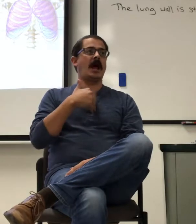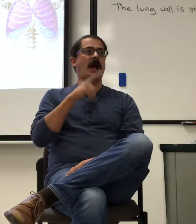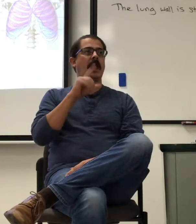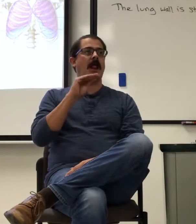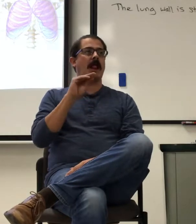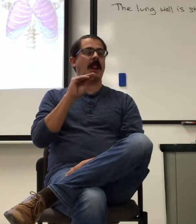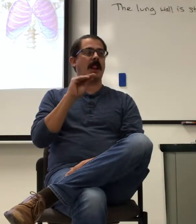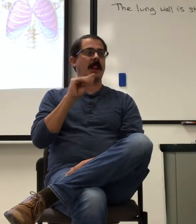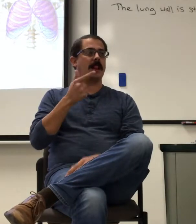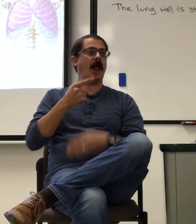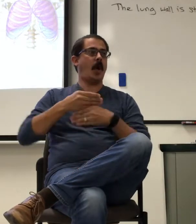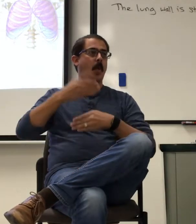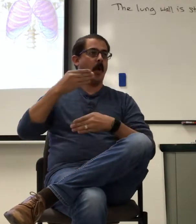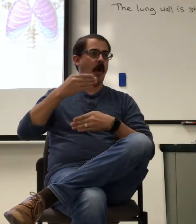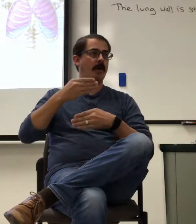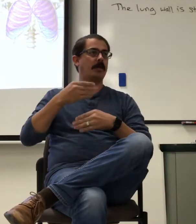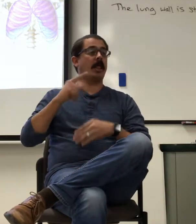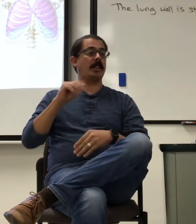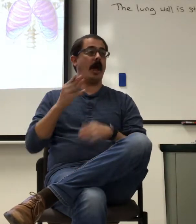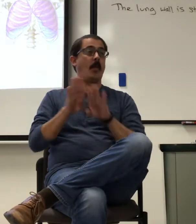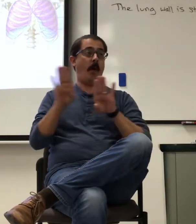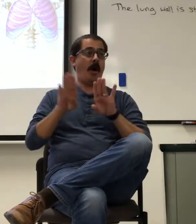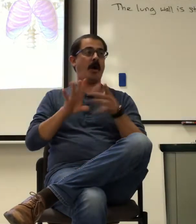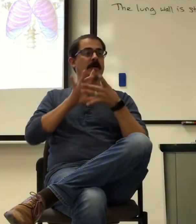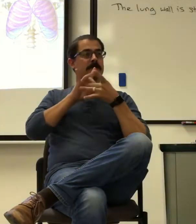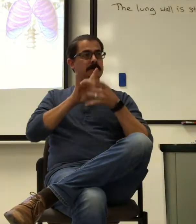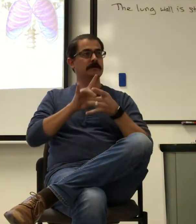is stuck in the chest wall